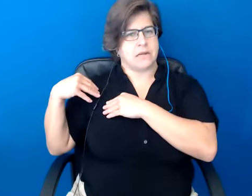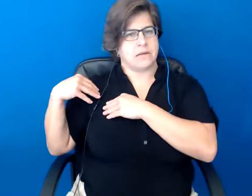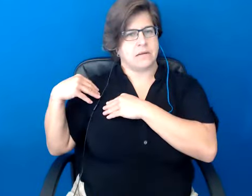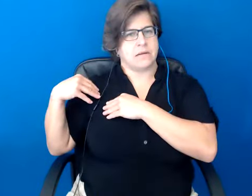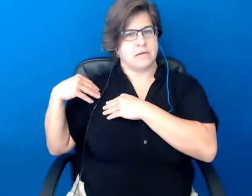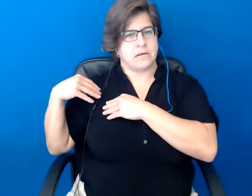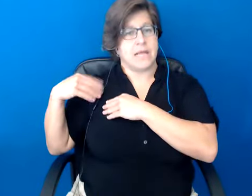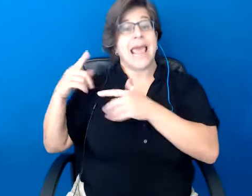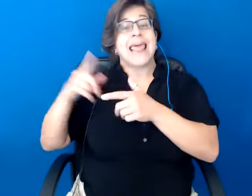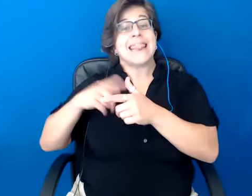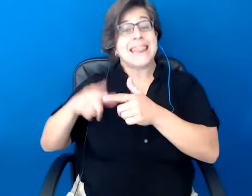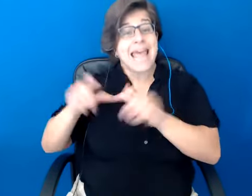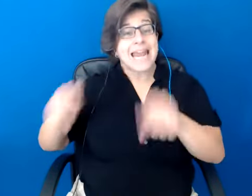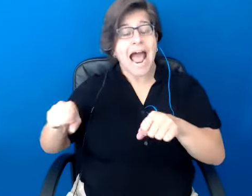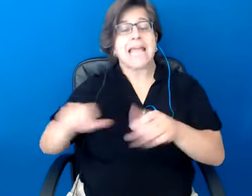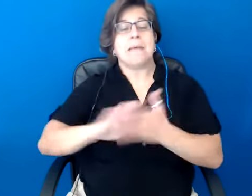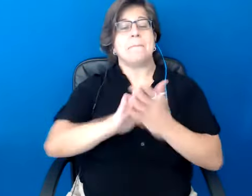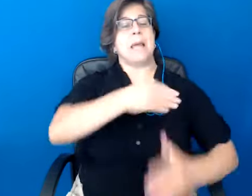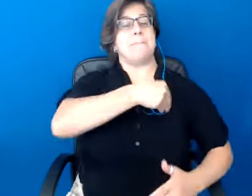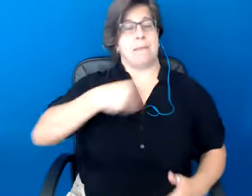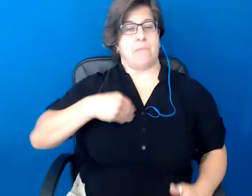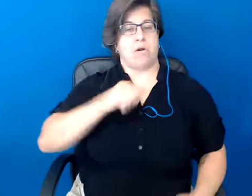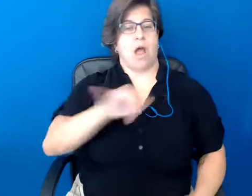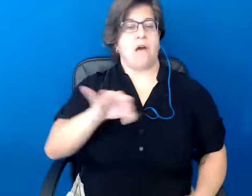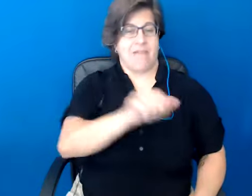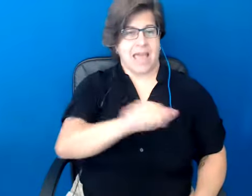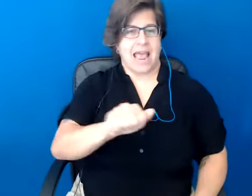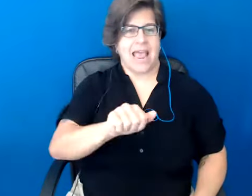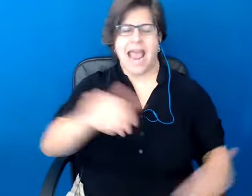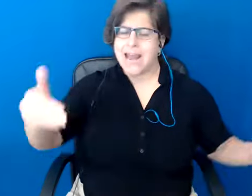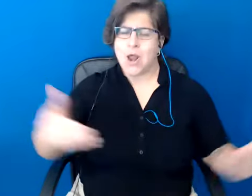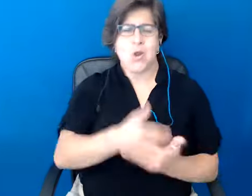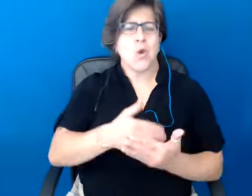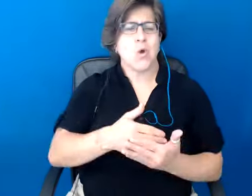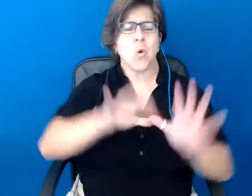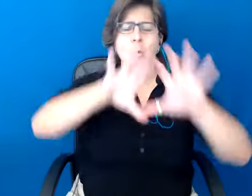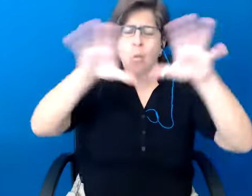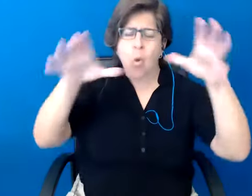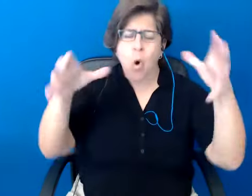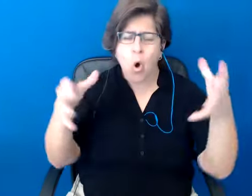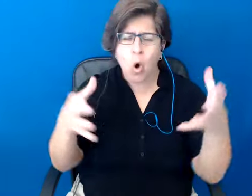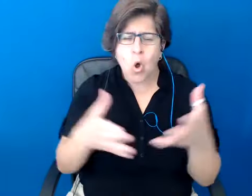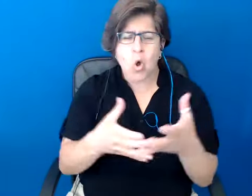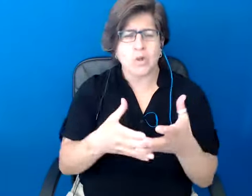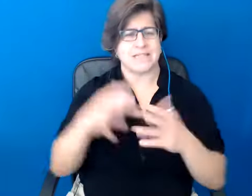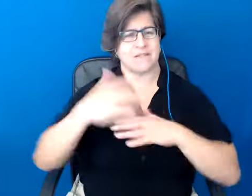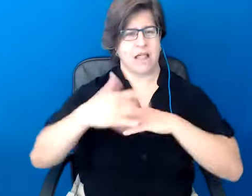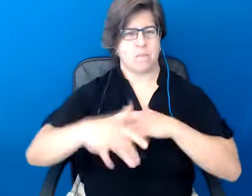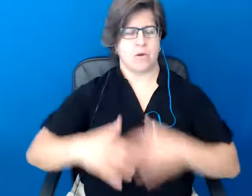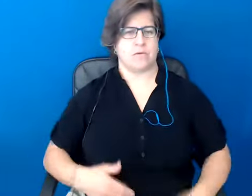the responsibility, I have to accept responsibility. Once I do, then I get to be a member of AA. A whole